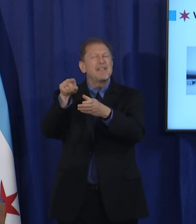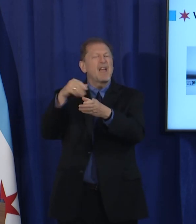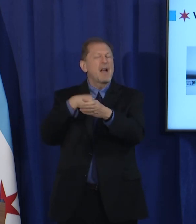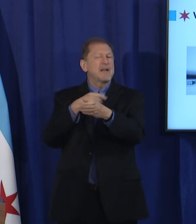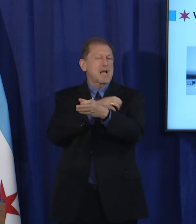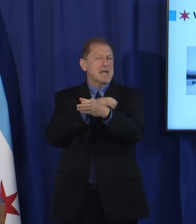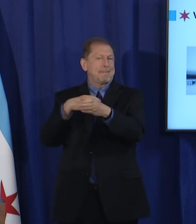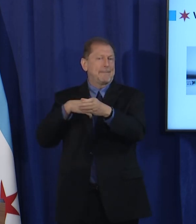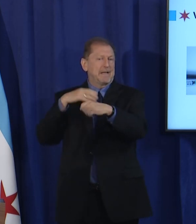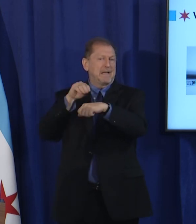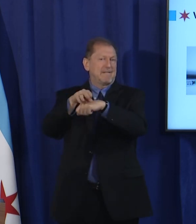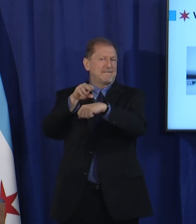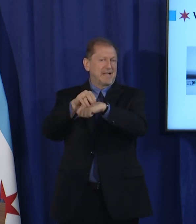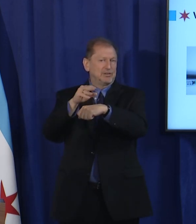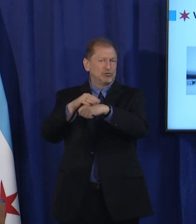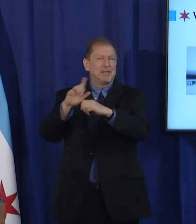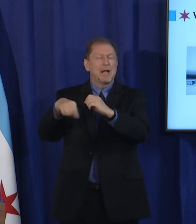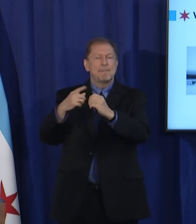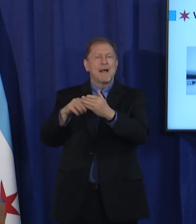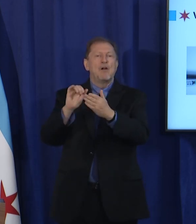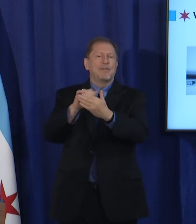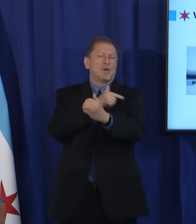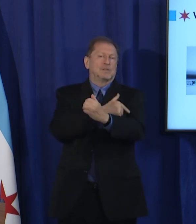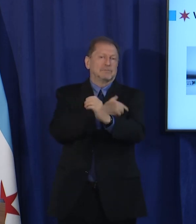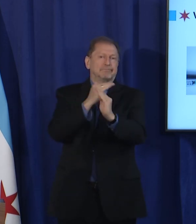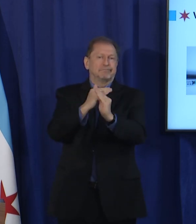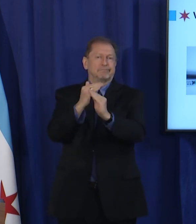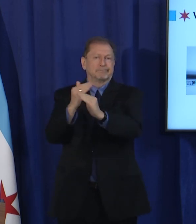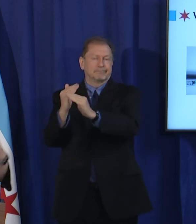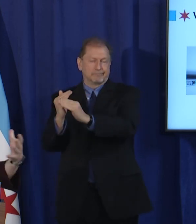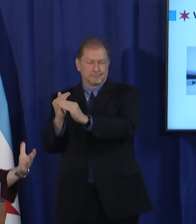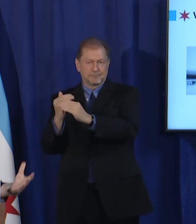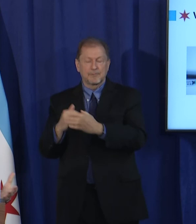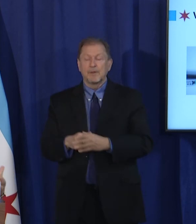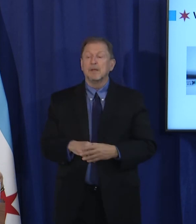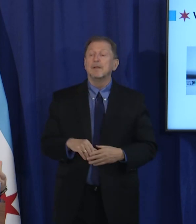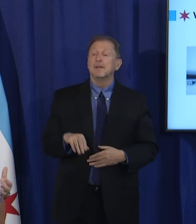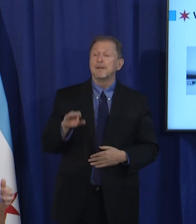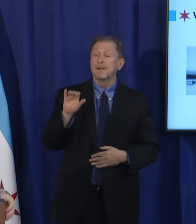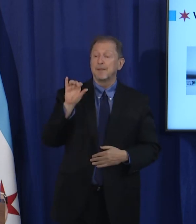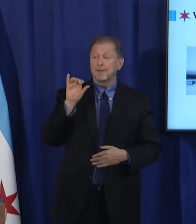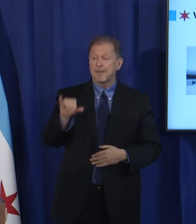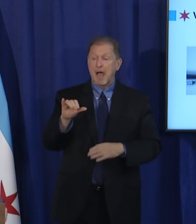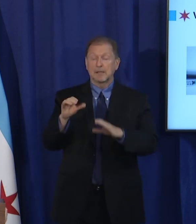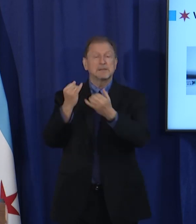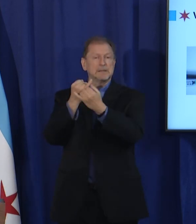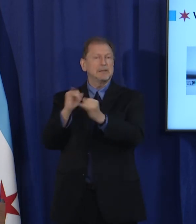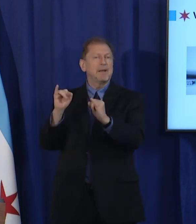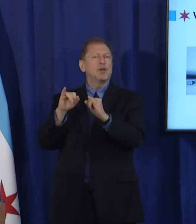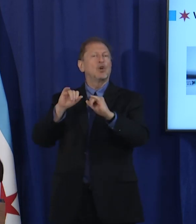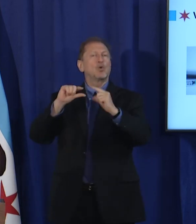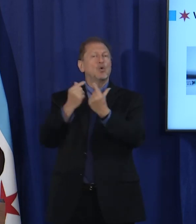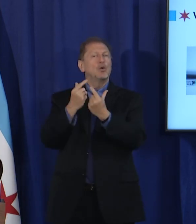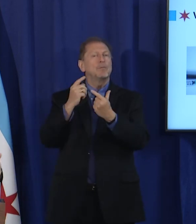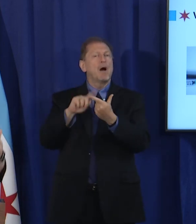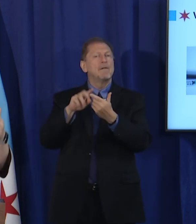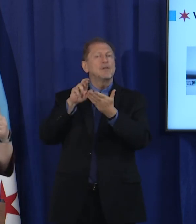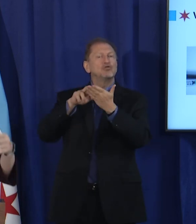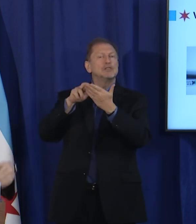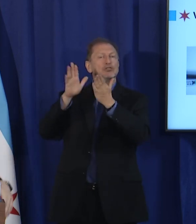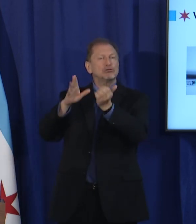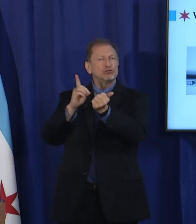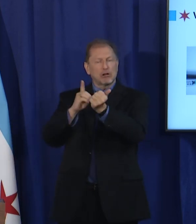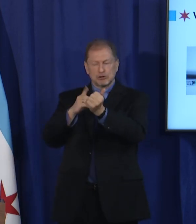Advisory Committee on Immunization Practices, or ACIP. Again, independent experts who make the